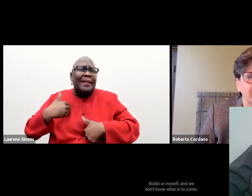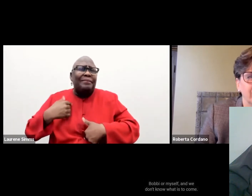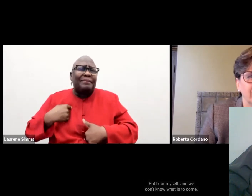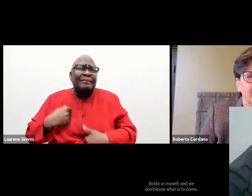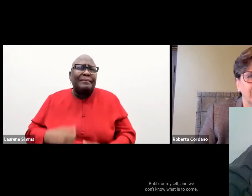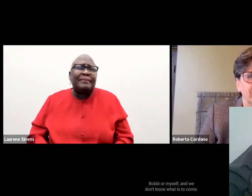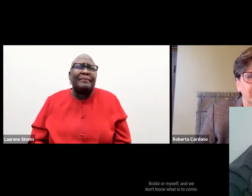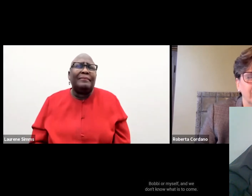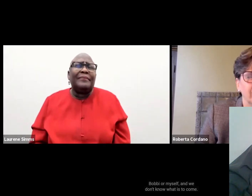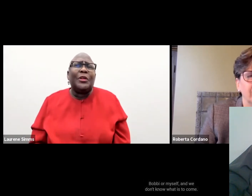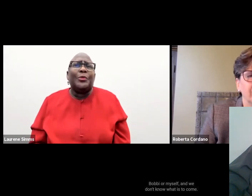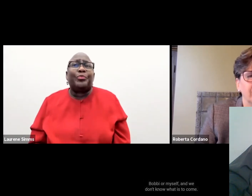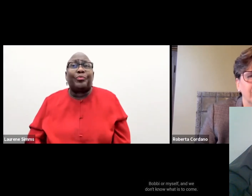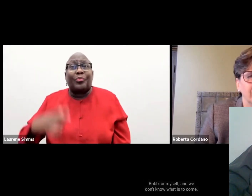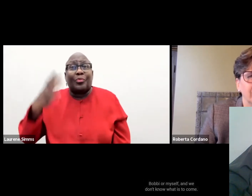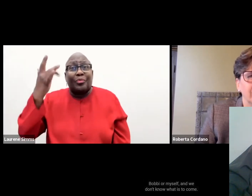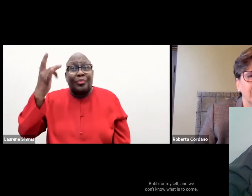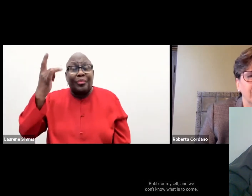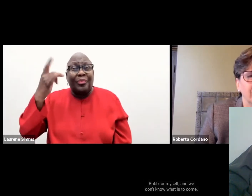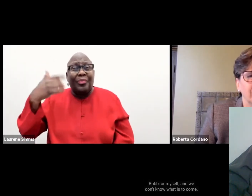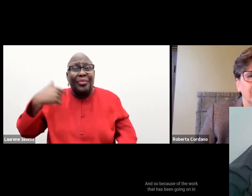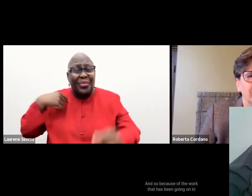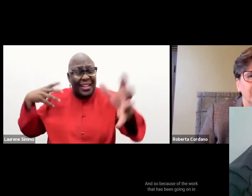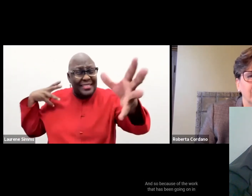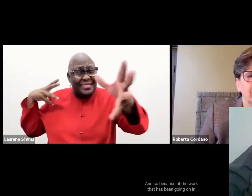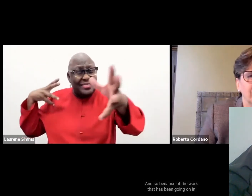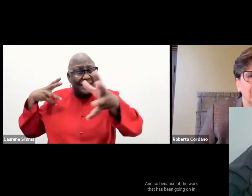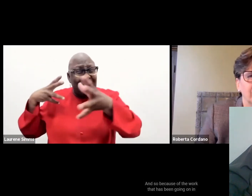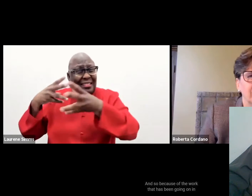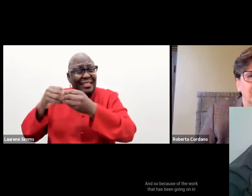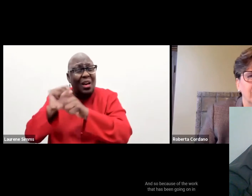We don't know what the future holds for us.